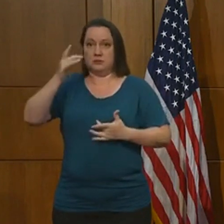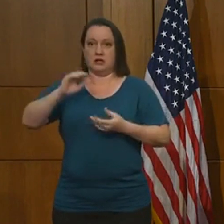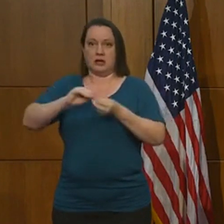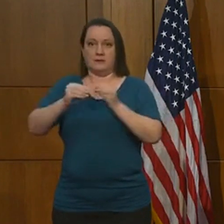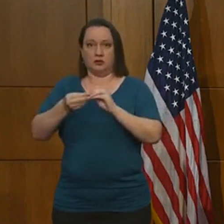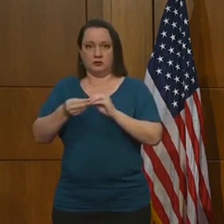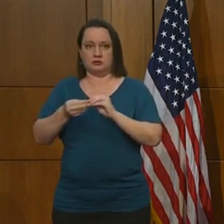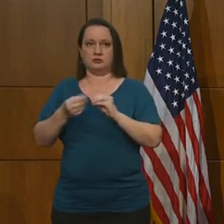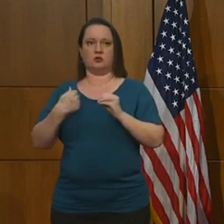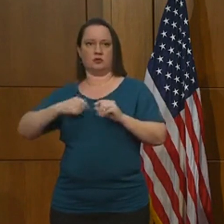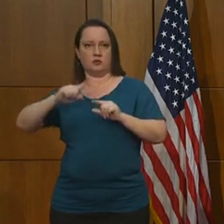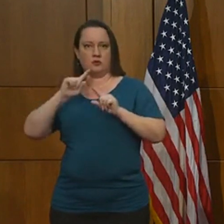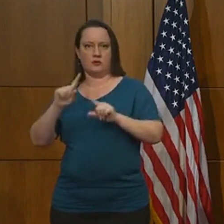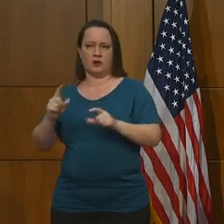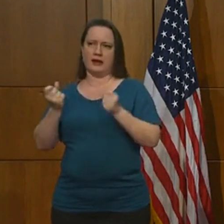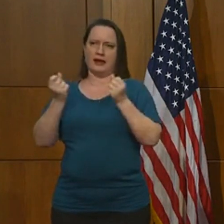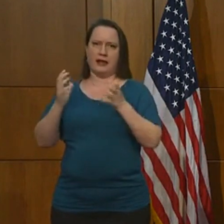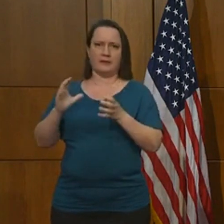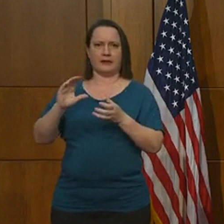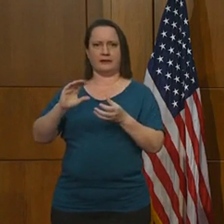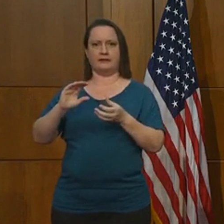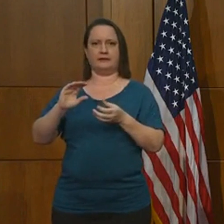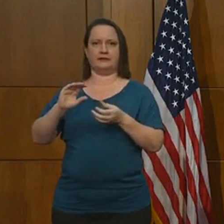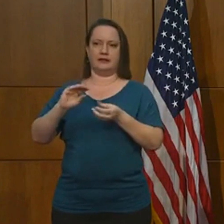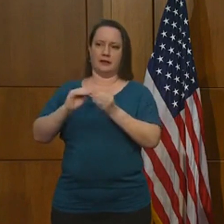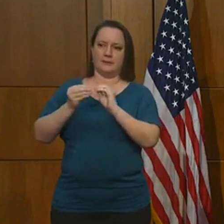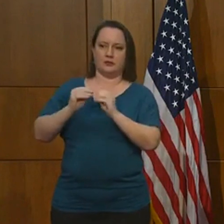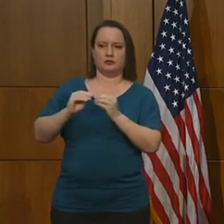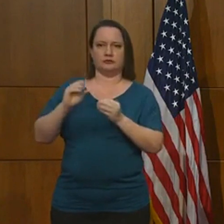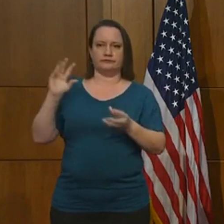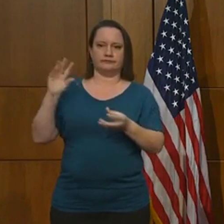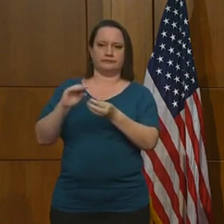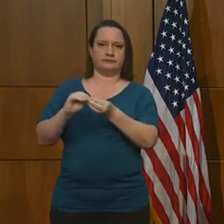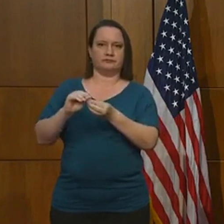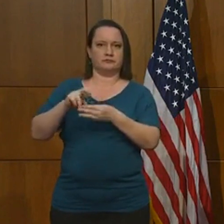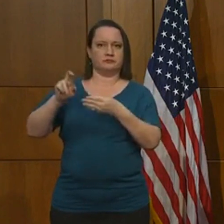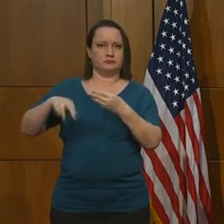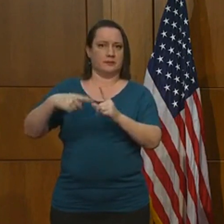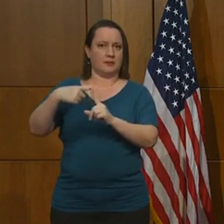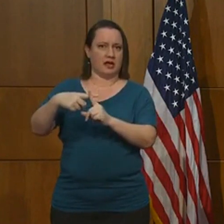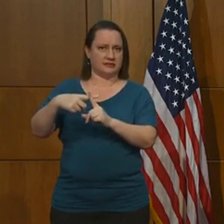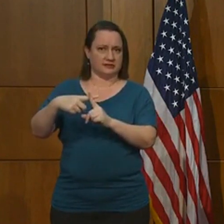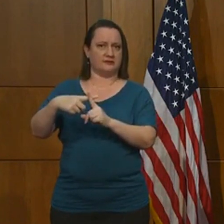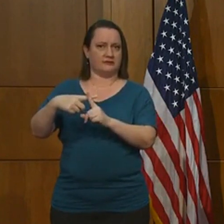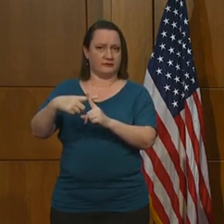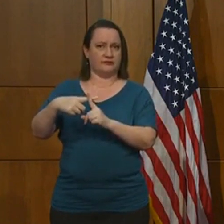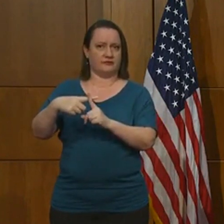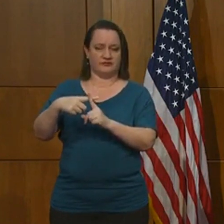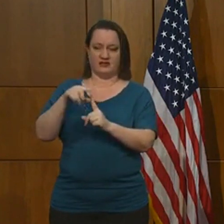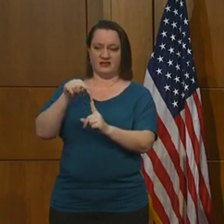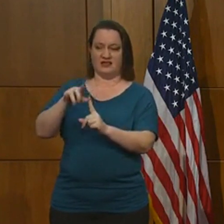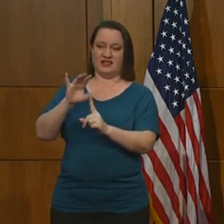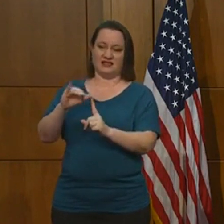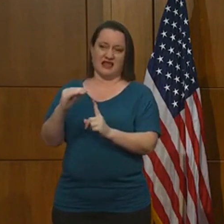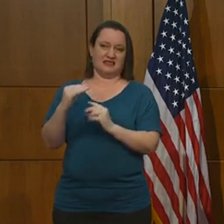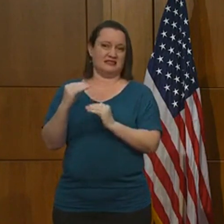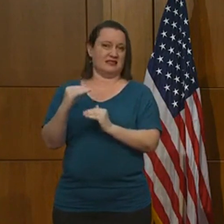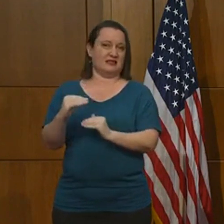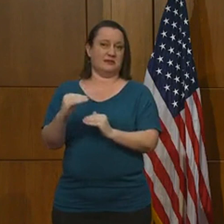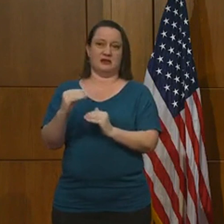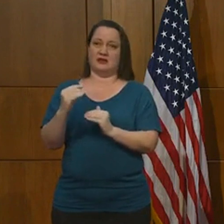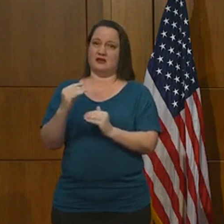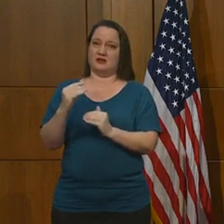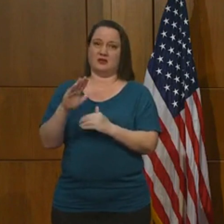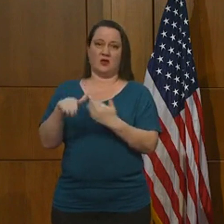we report the cases when we get them, and that's really the limit of what we do. I